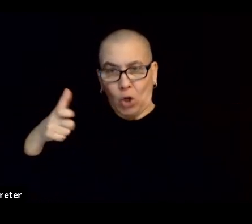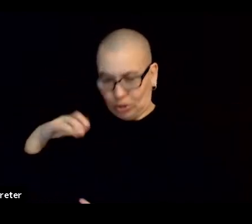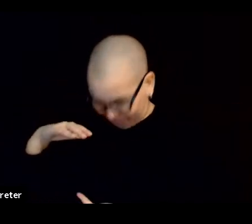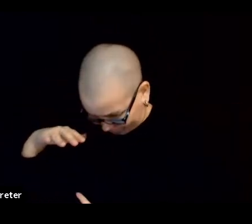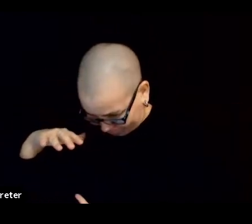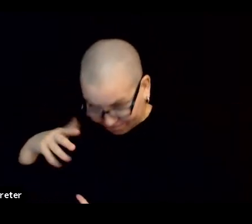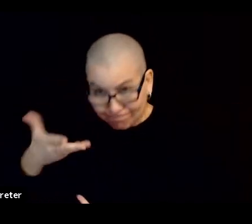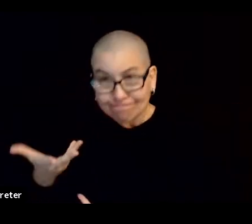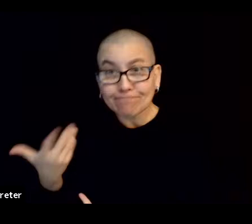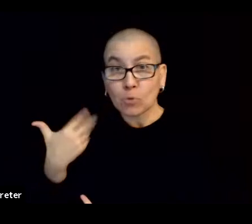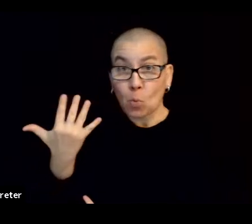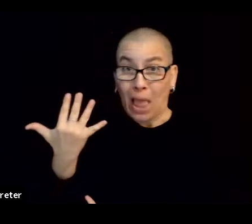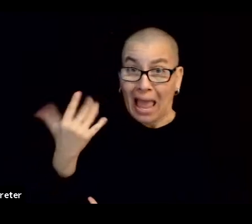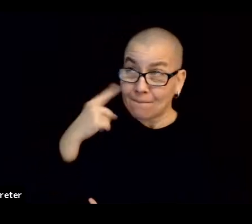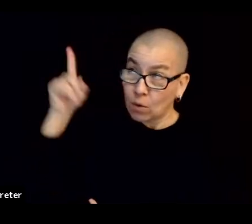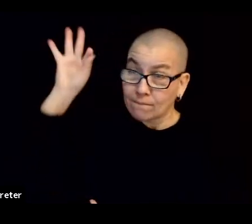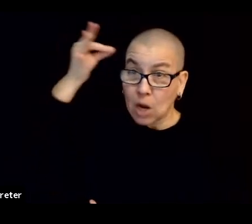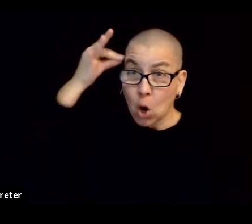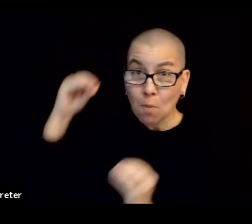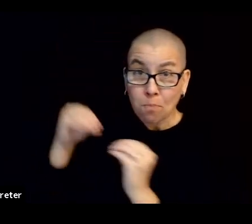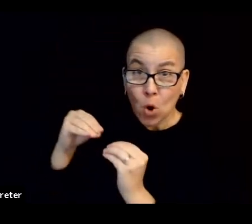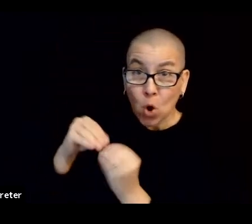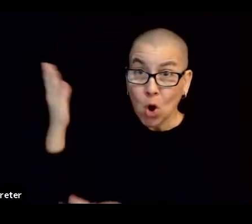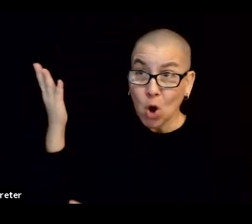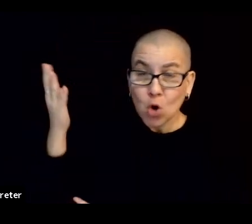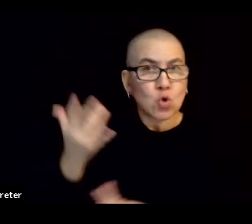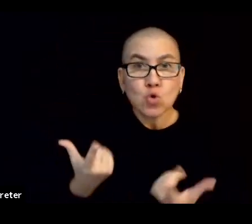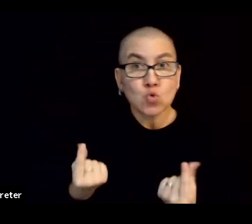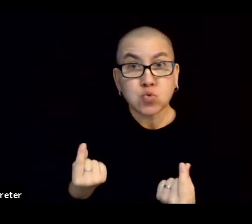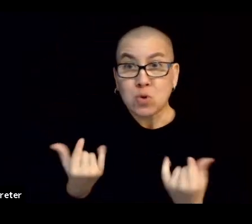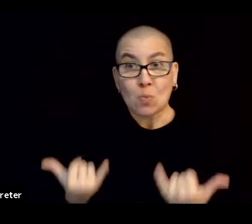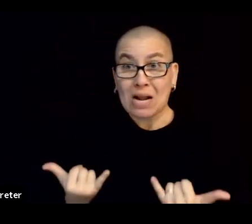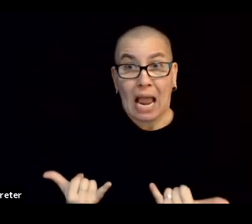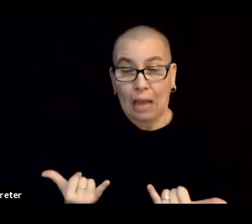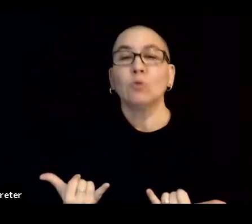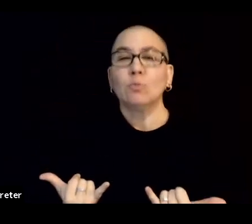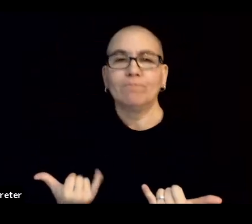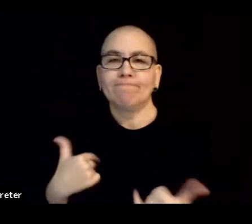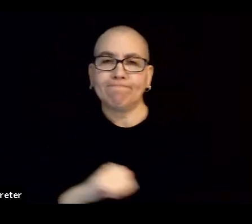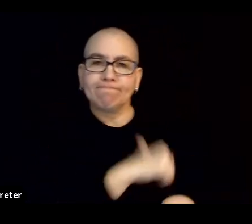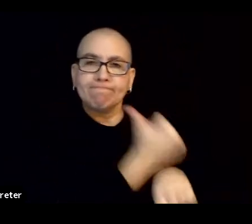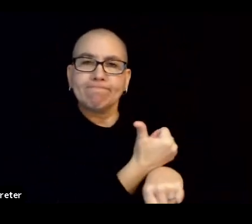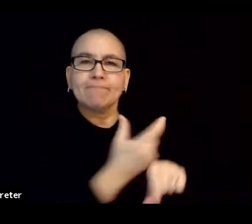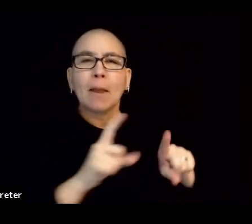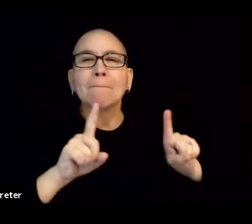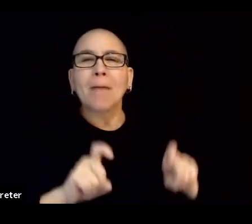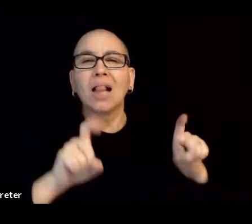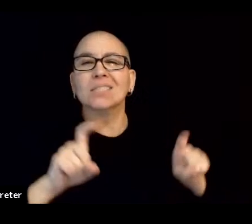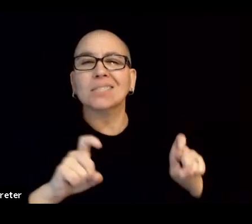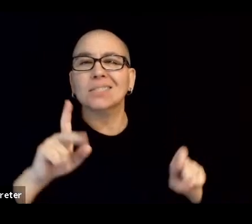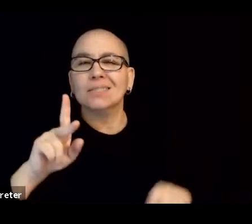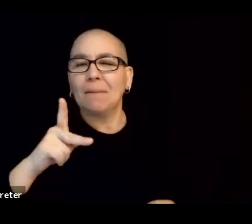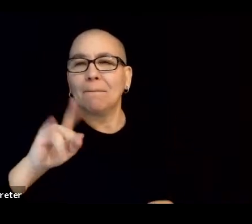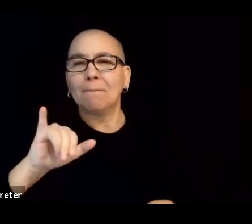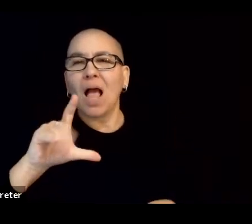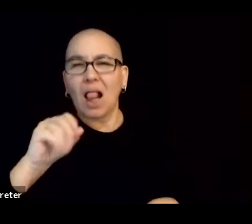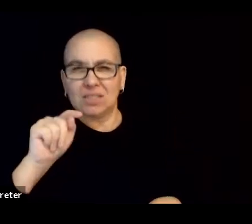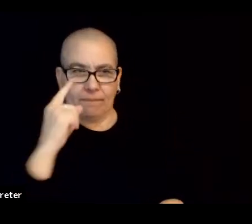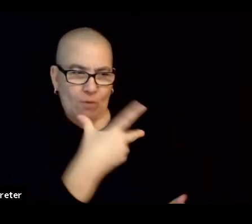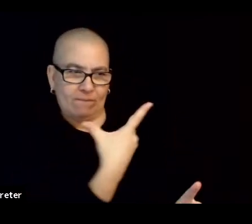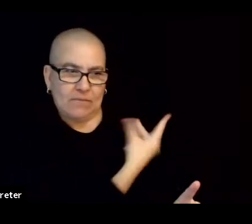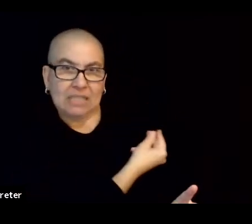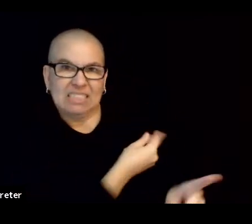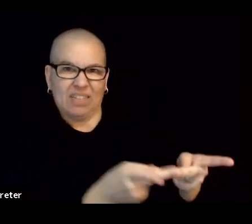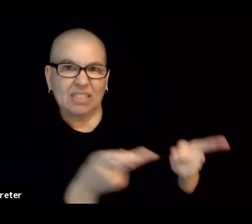these sites, much like we did with testing when the federal government promised us that everybody would receive a test and then did nothing about that. We've now made